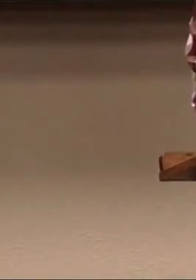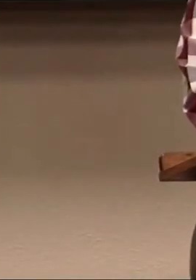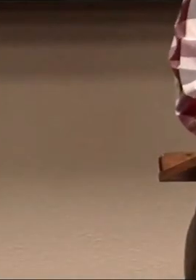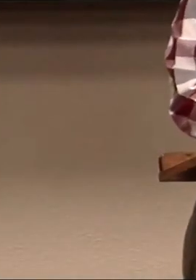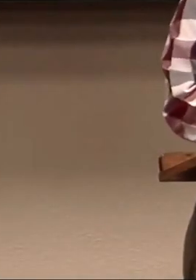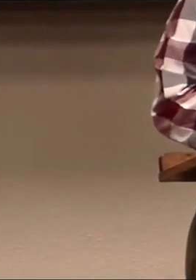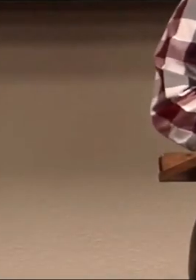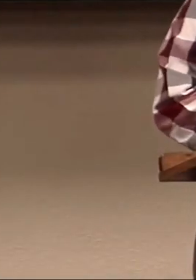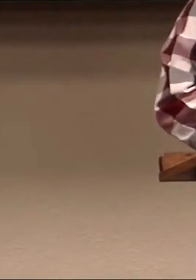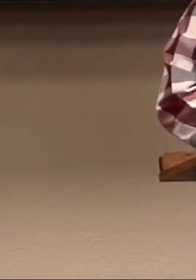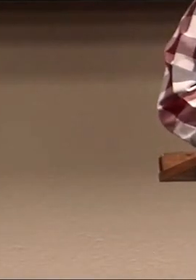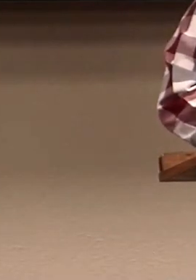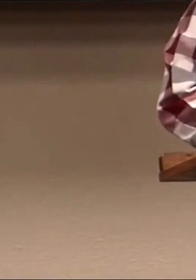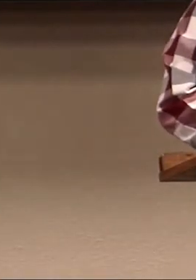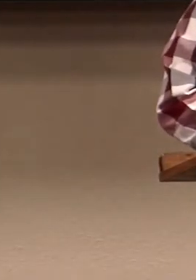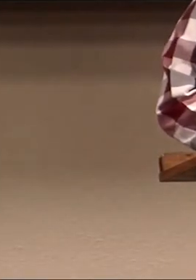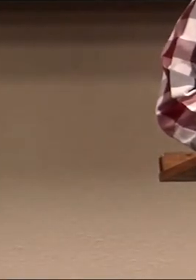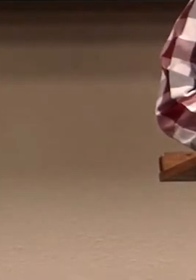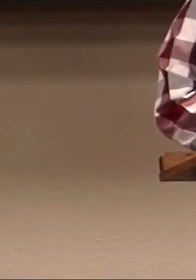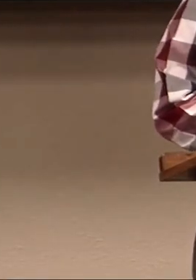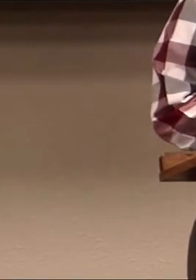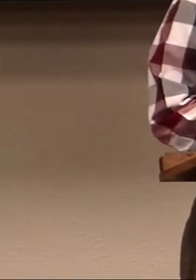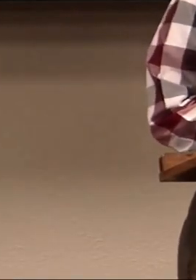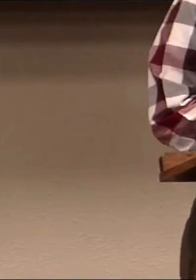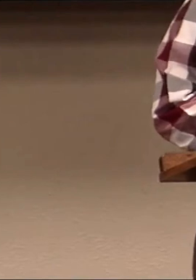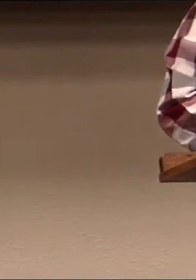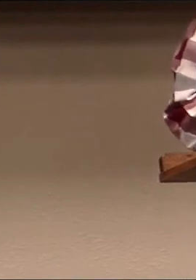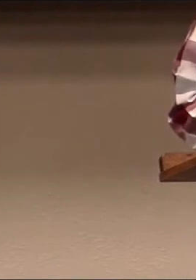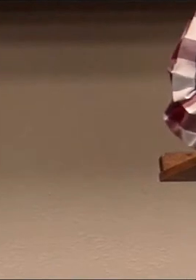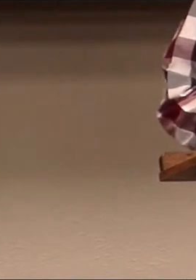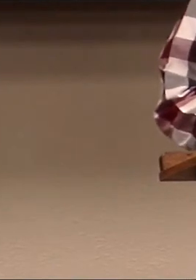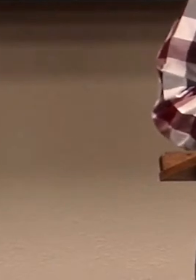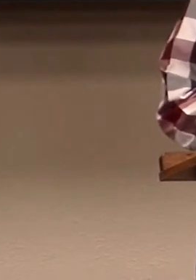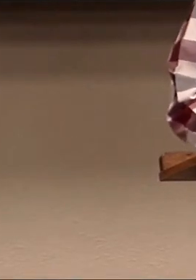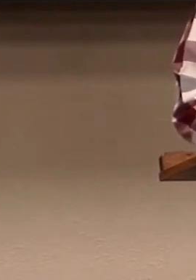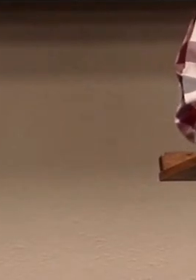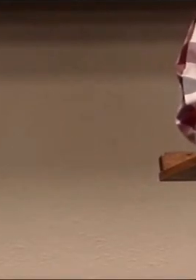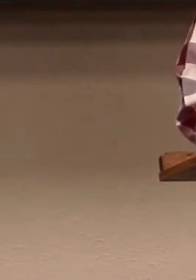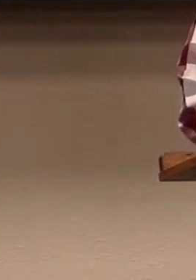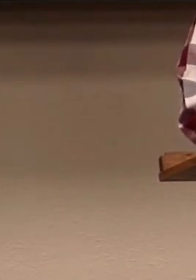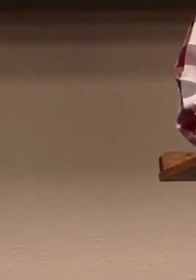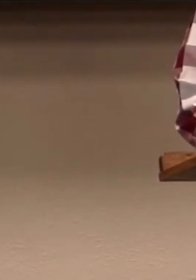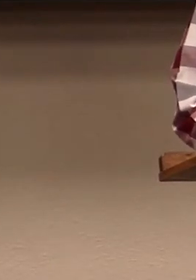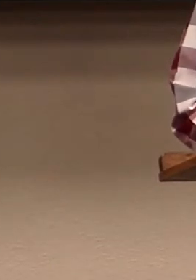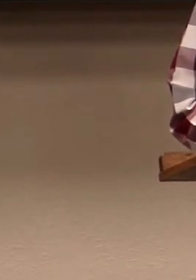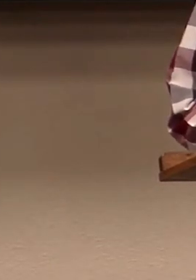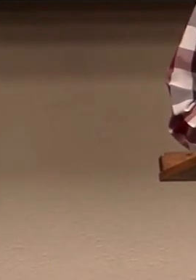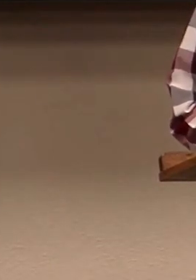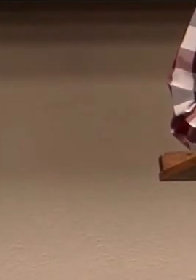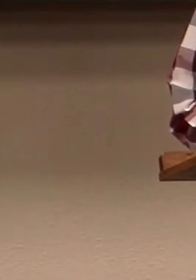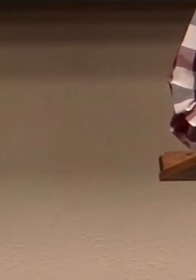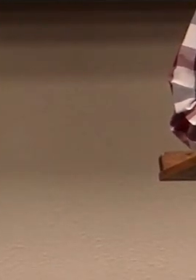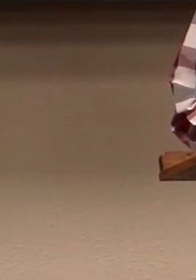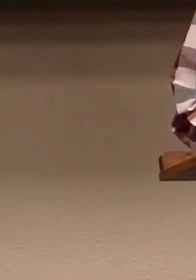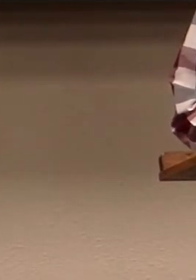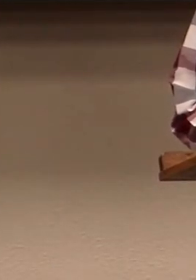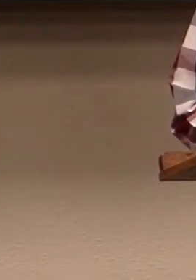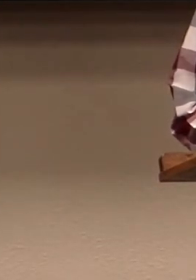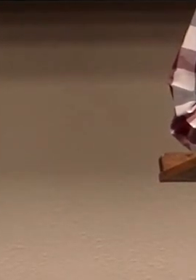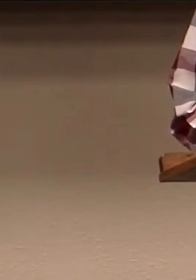Good morning. Our scripture reading this morning comes from the book of James, chapter